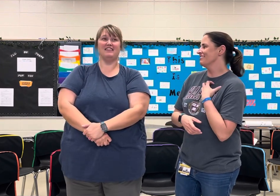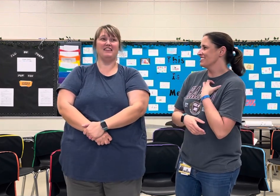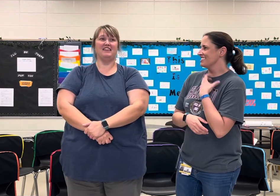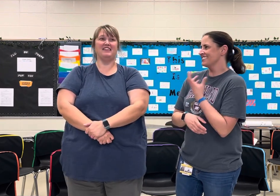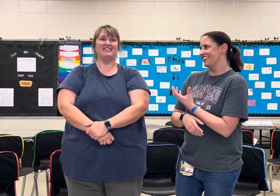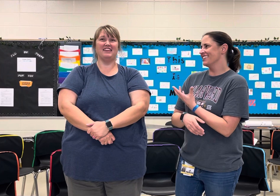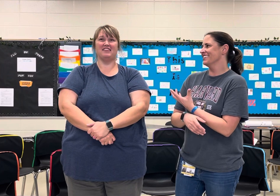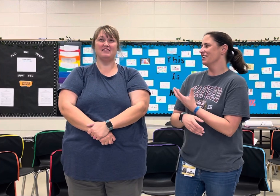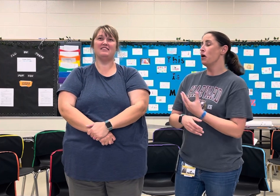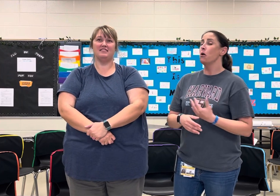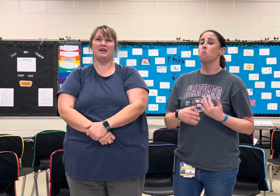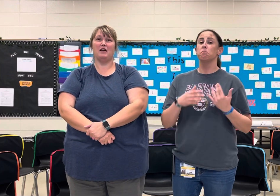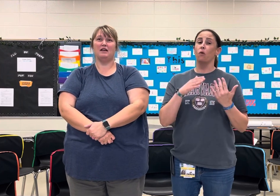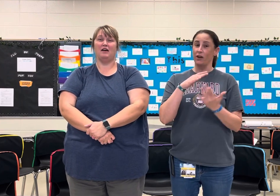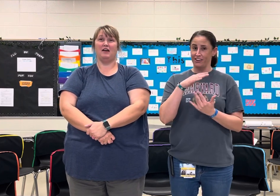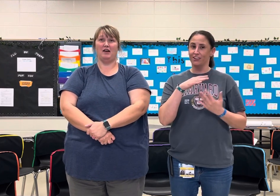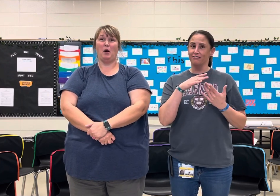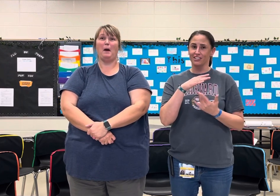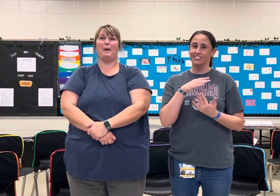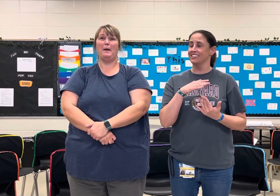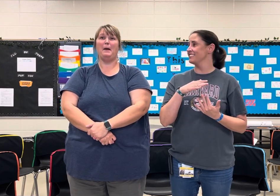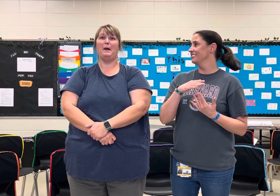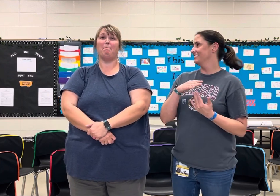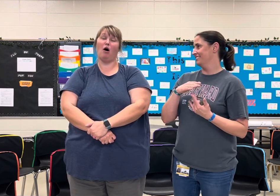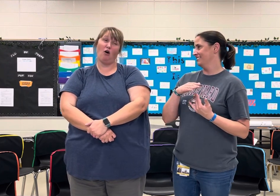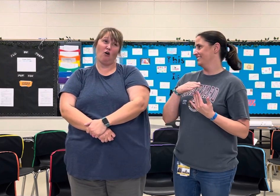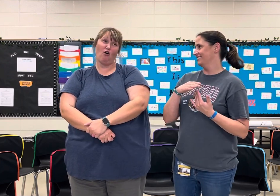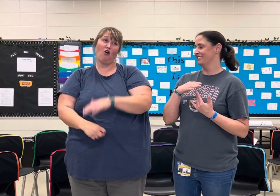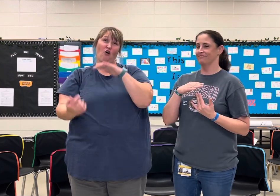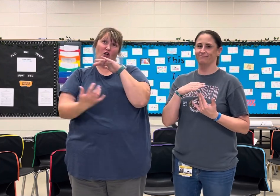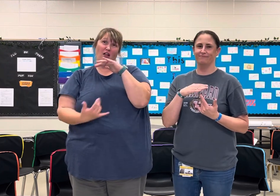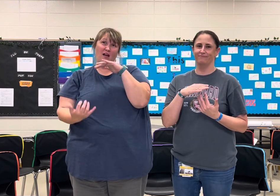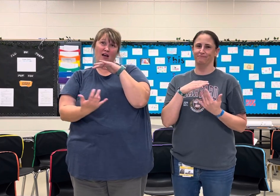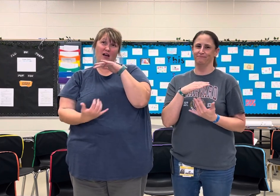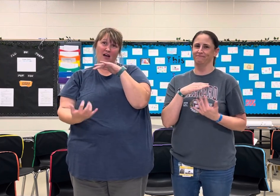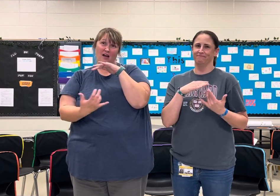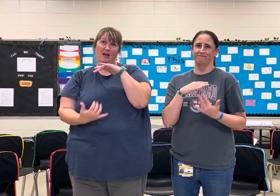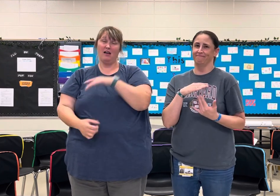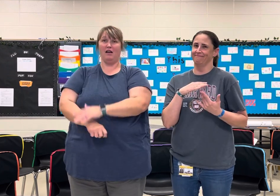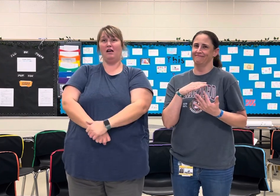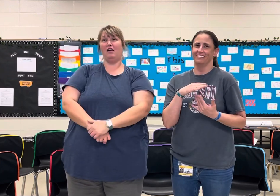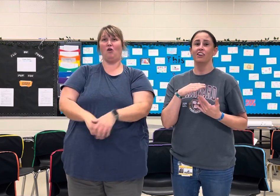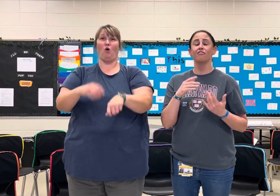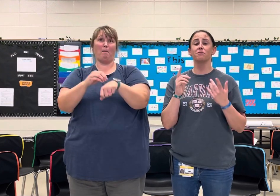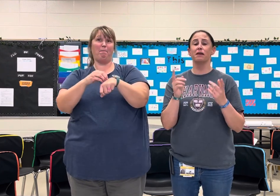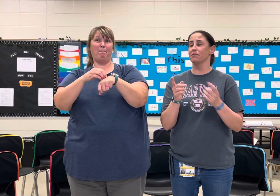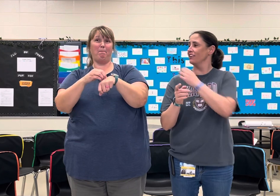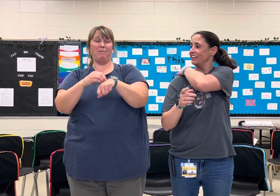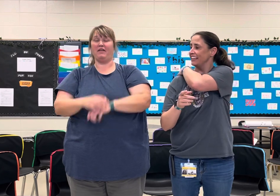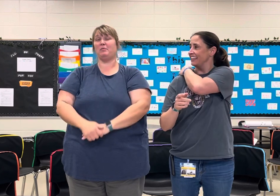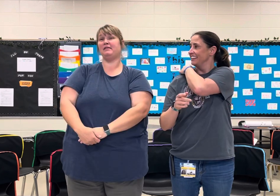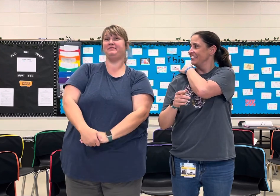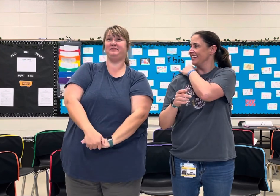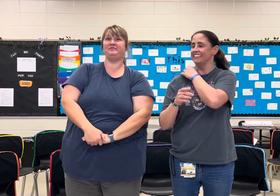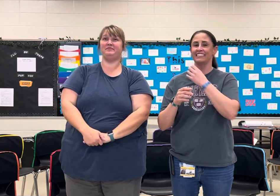versus southern. Boil versus Bowl. Or remember, Never mind. it needs